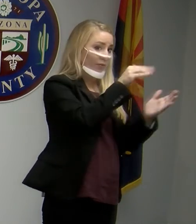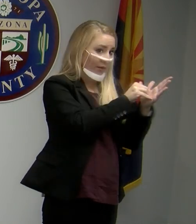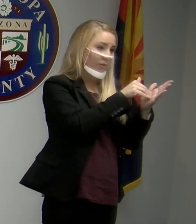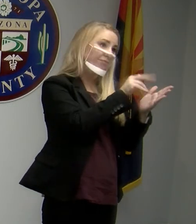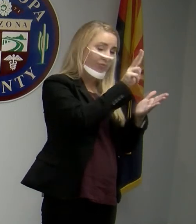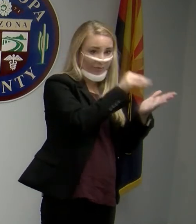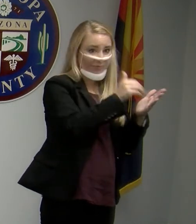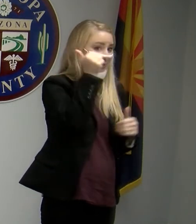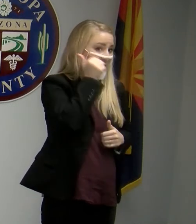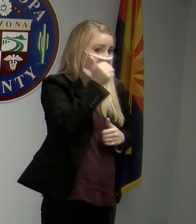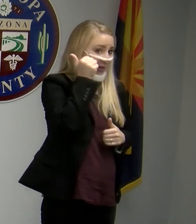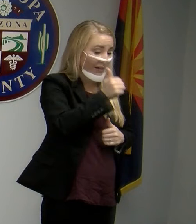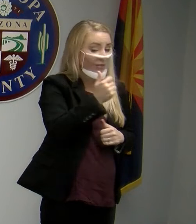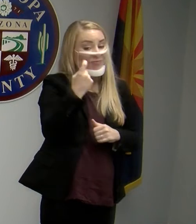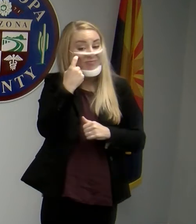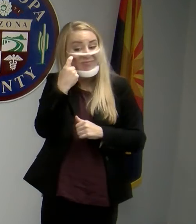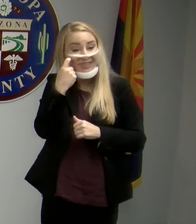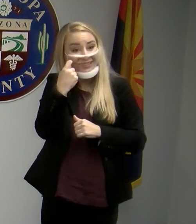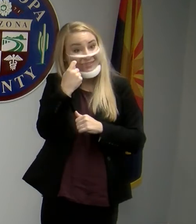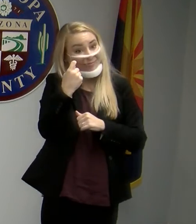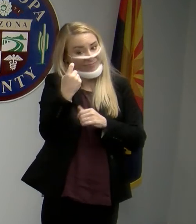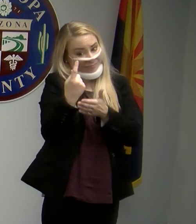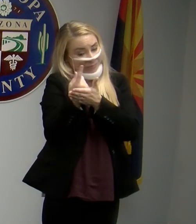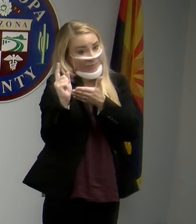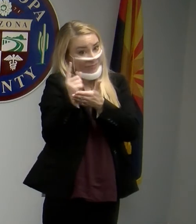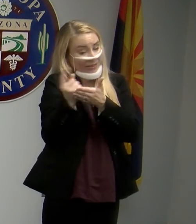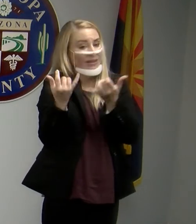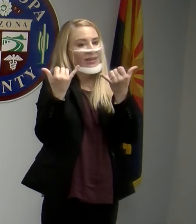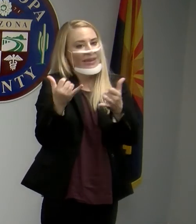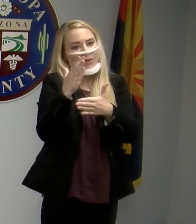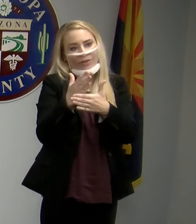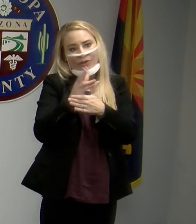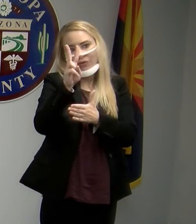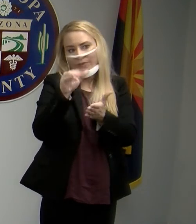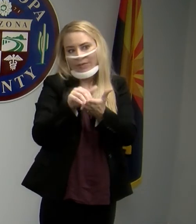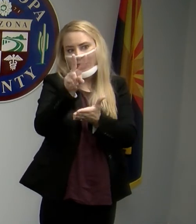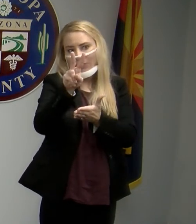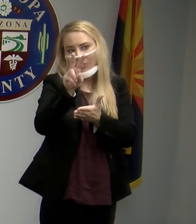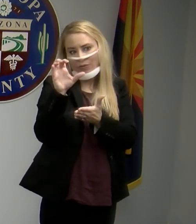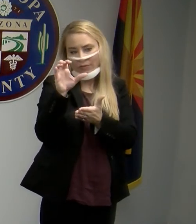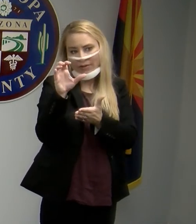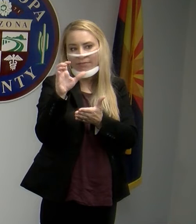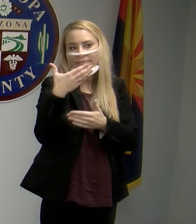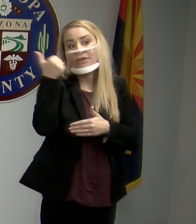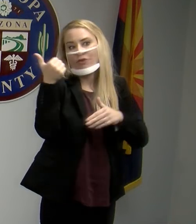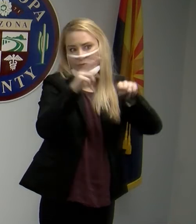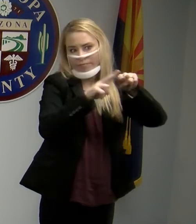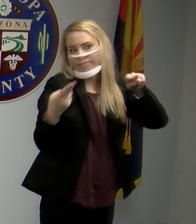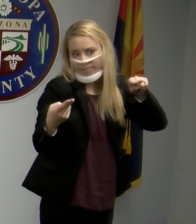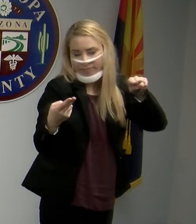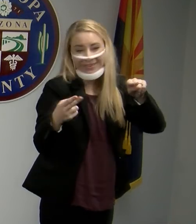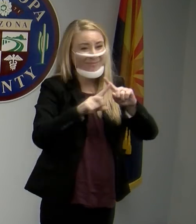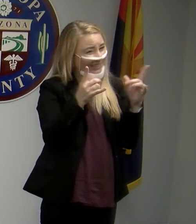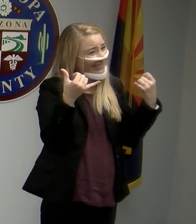last 7 days, our average is now at 2,200. So this is in the right direction, but it's not low enough. Each